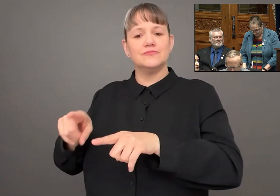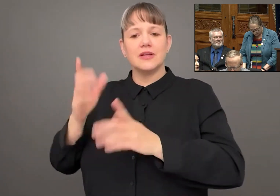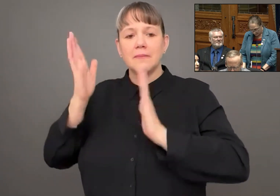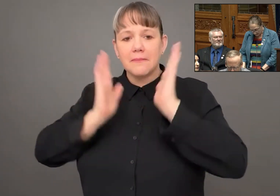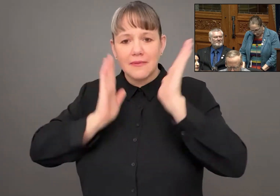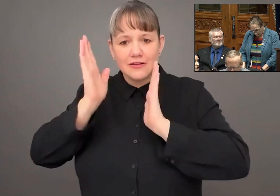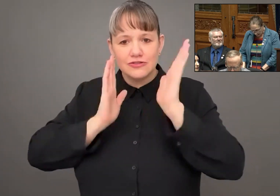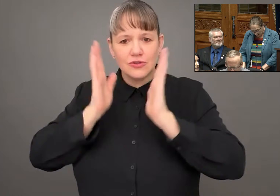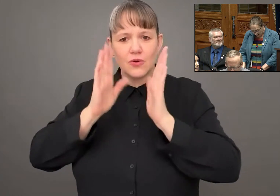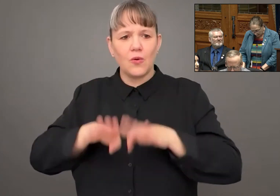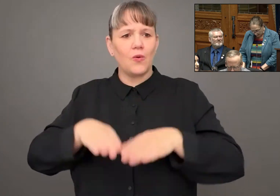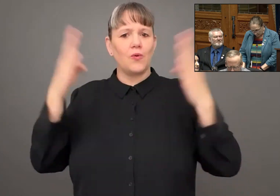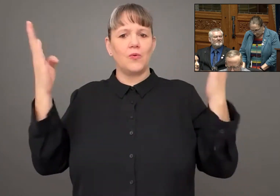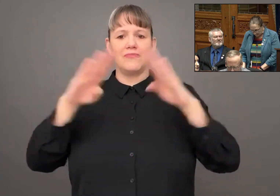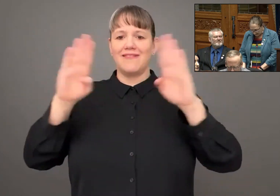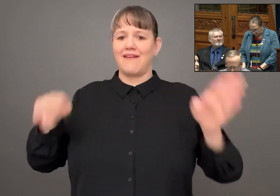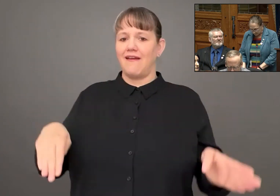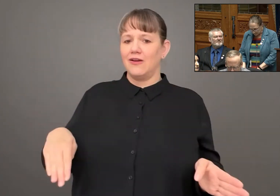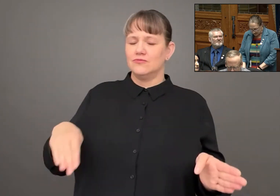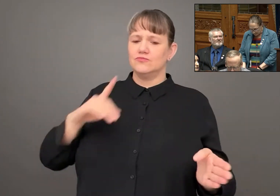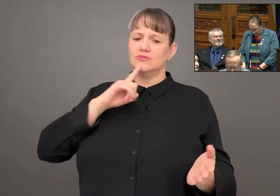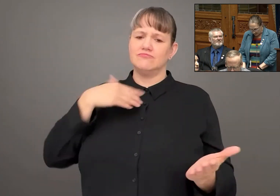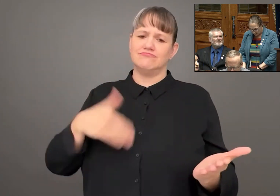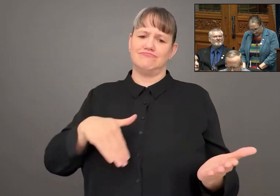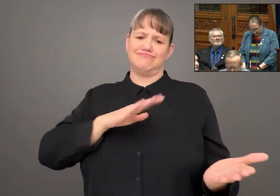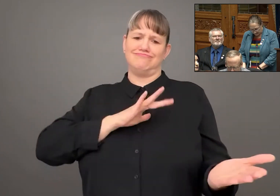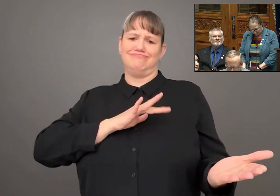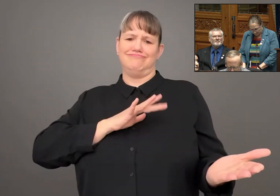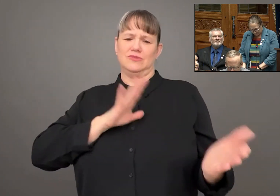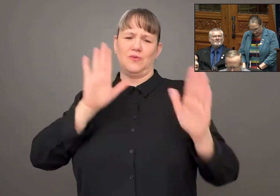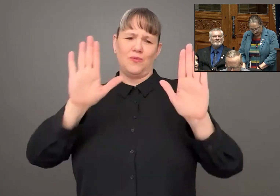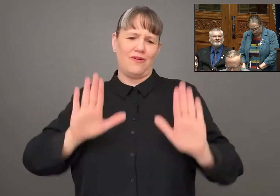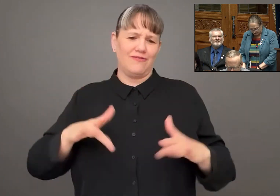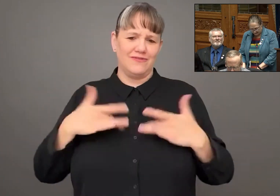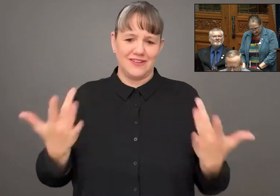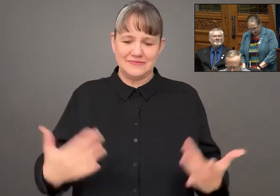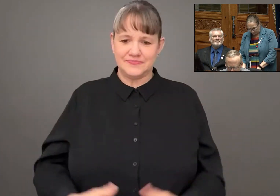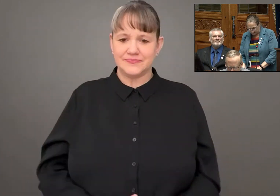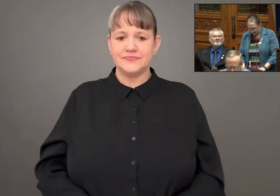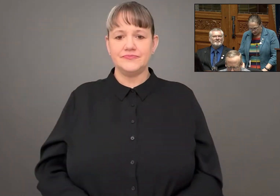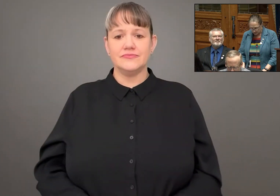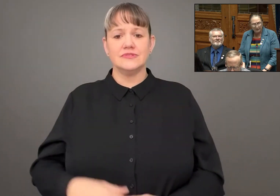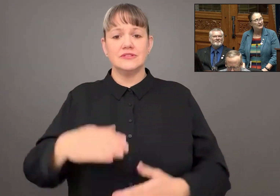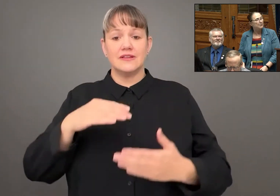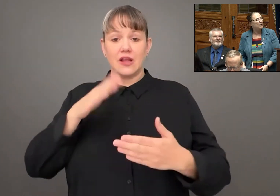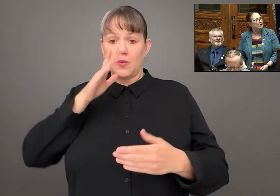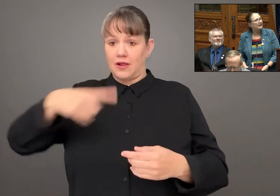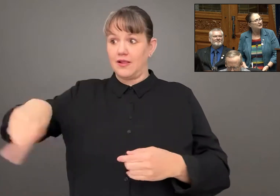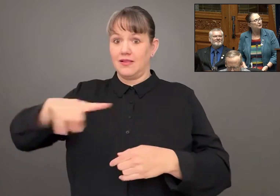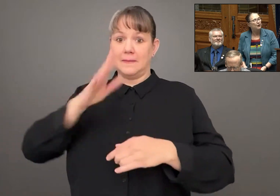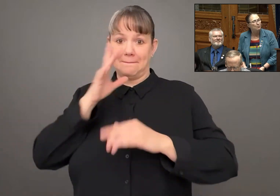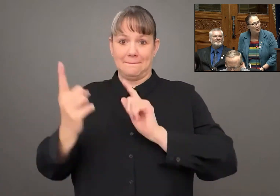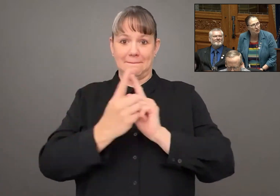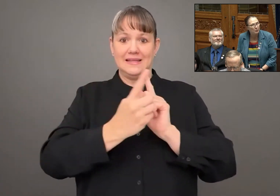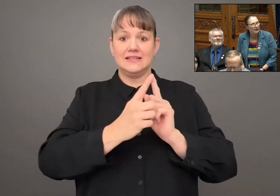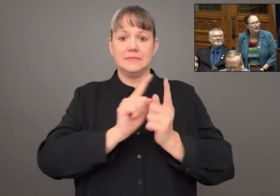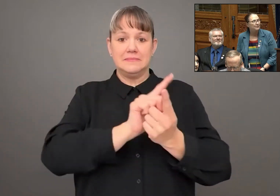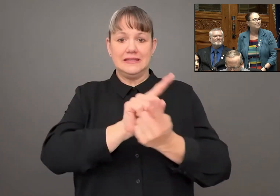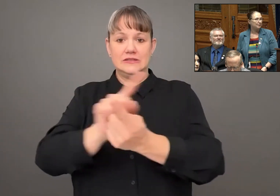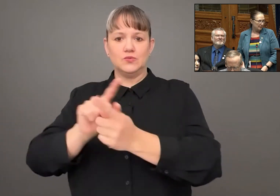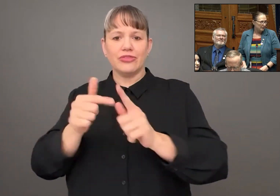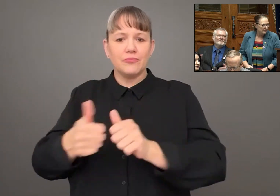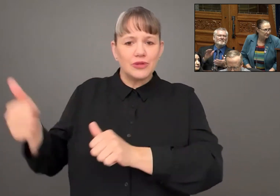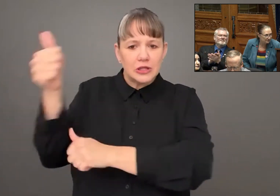event. They will be meeting with some of my colleagues and the Premier later today, and would this House please make our guests feel most